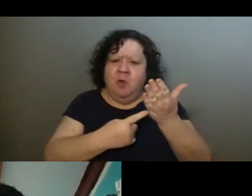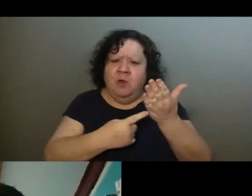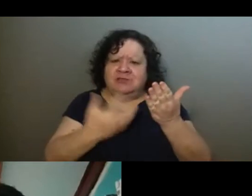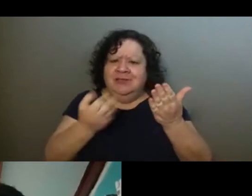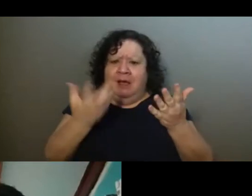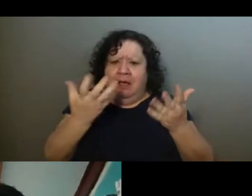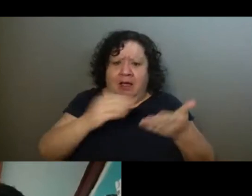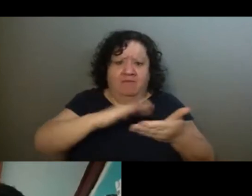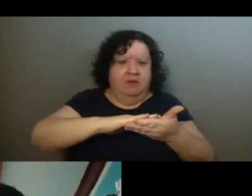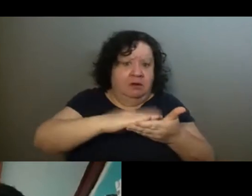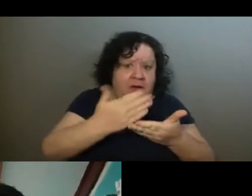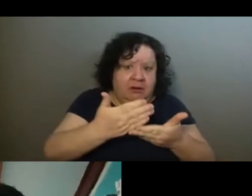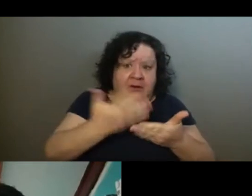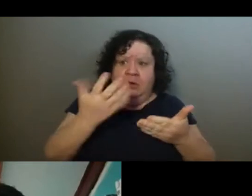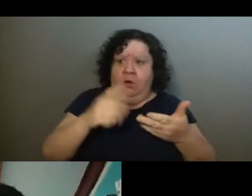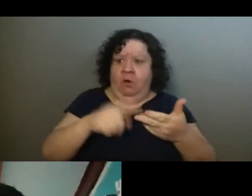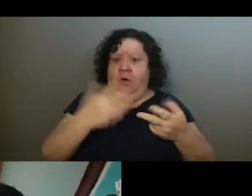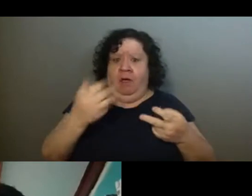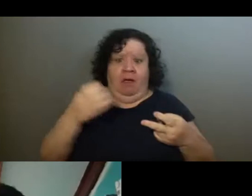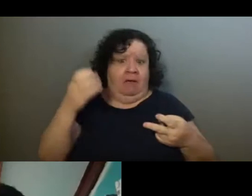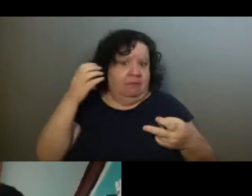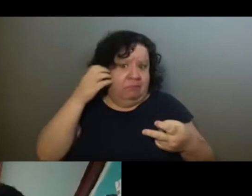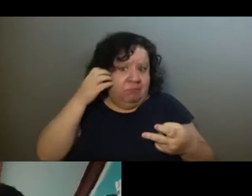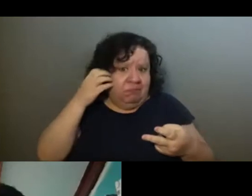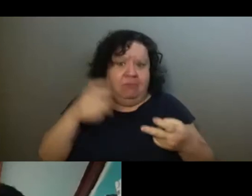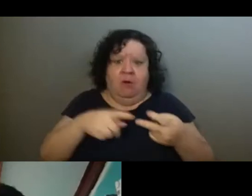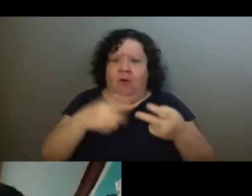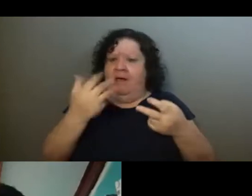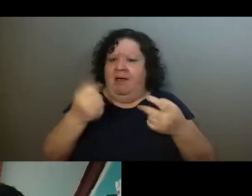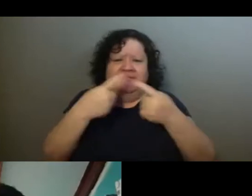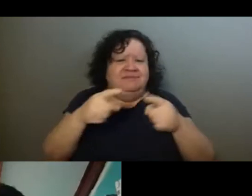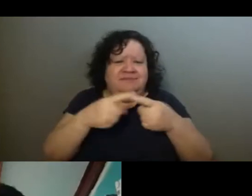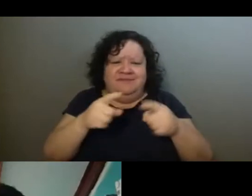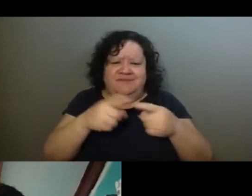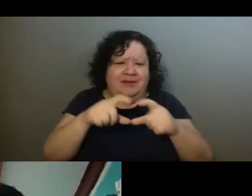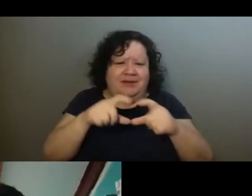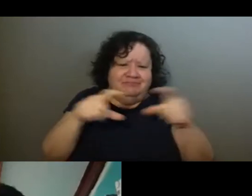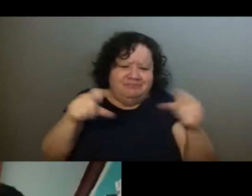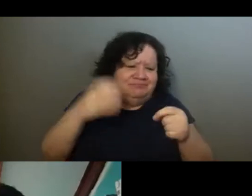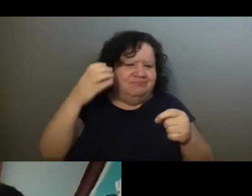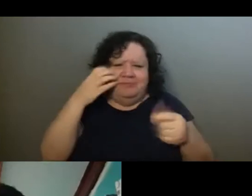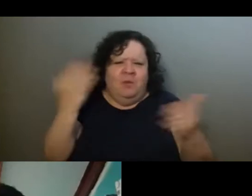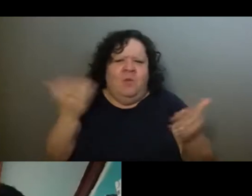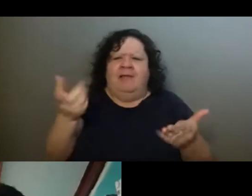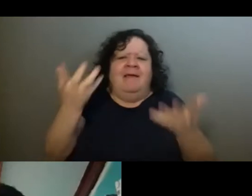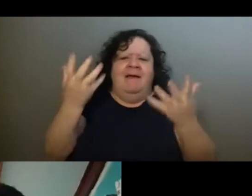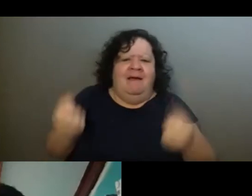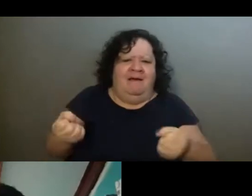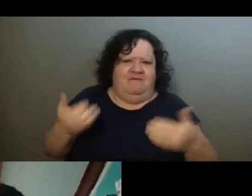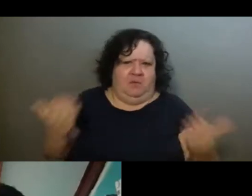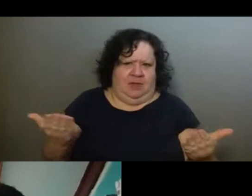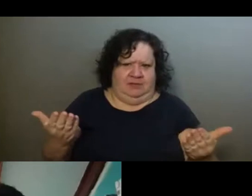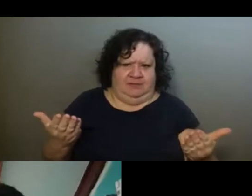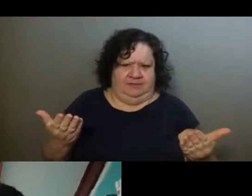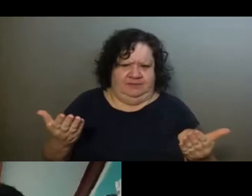laptops, the hardware. Often is that the challenge to reach the last mile, especially for regions like the Pacific,